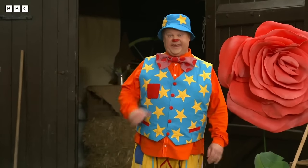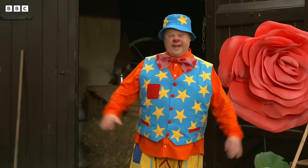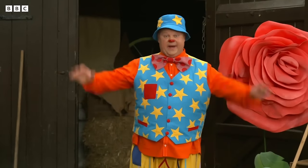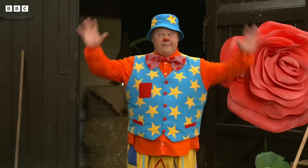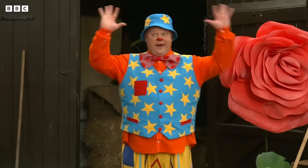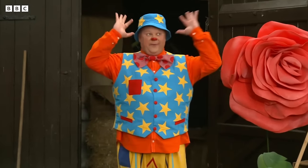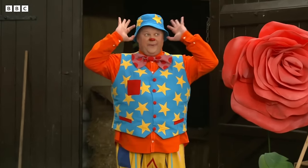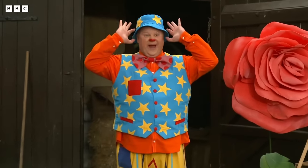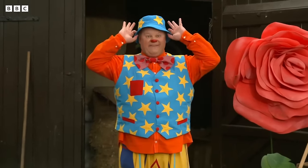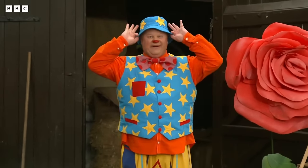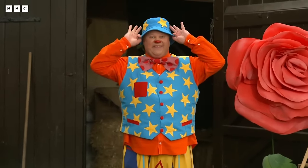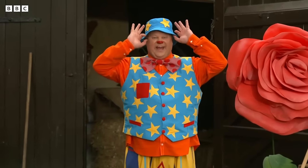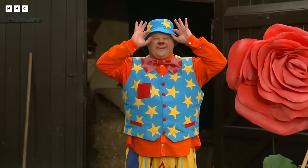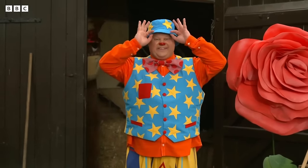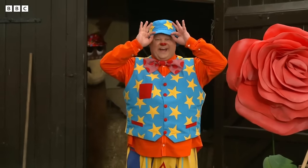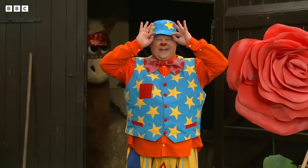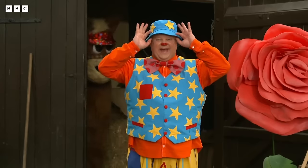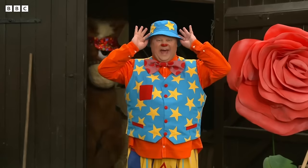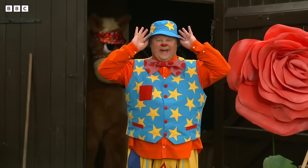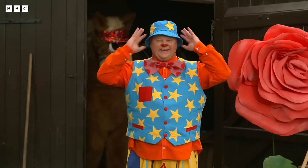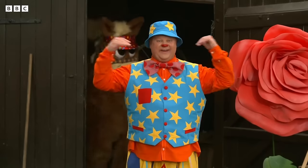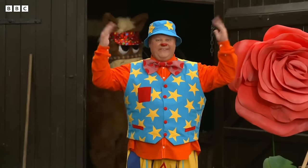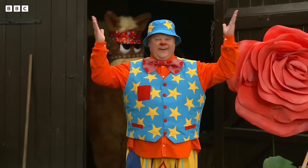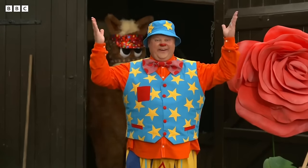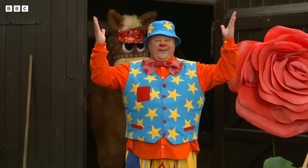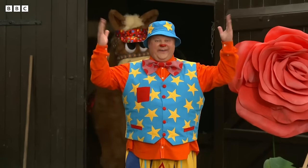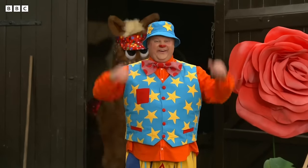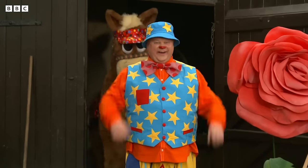thing I'm wearing my sun hat.